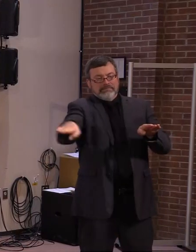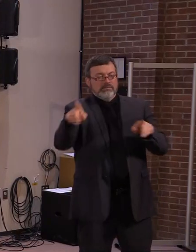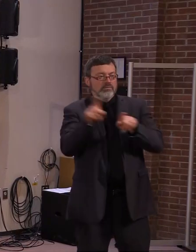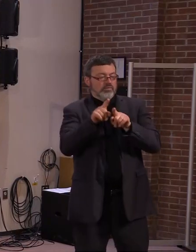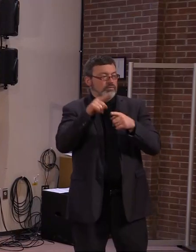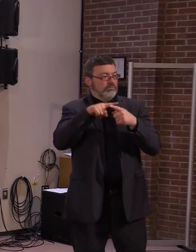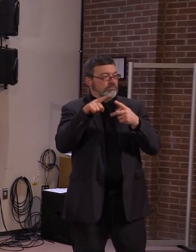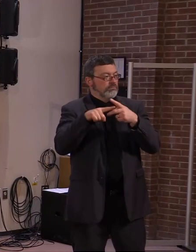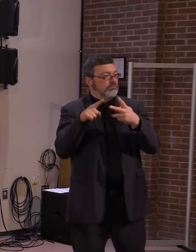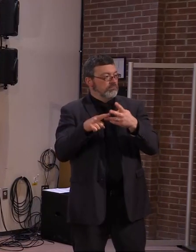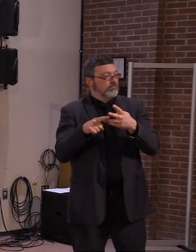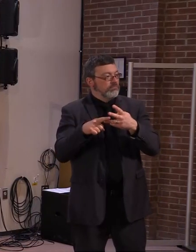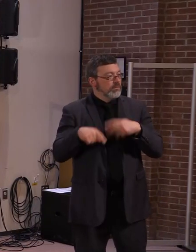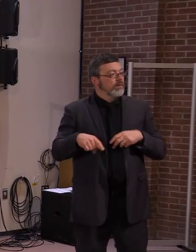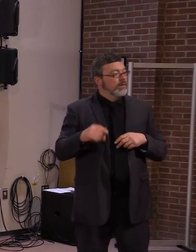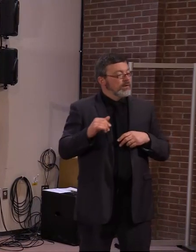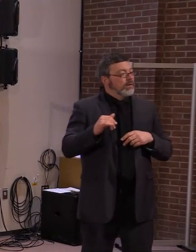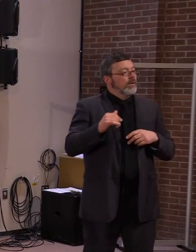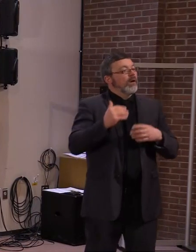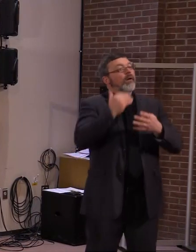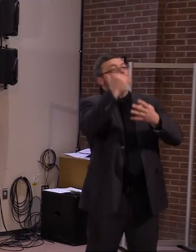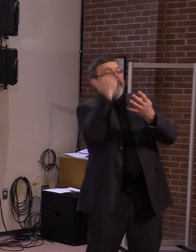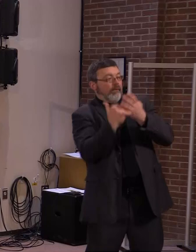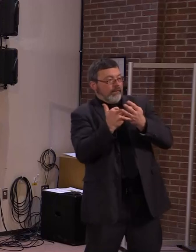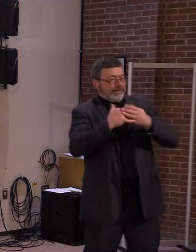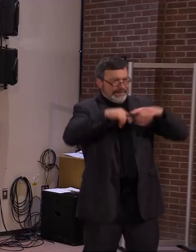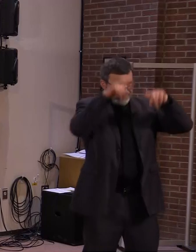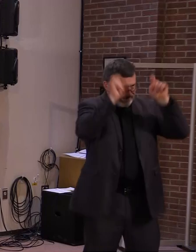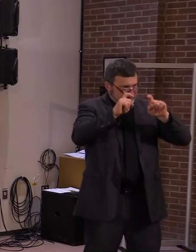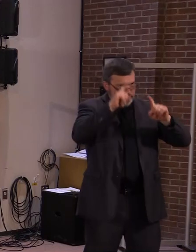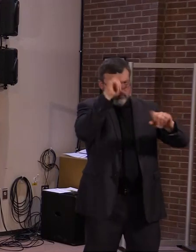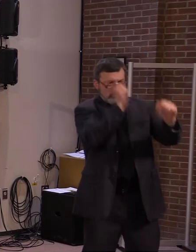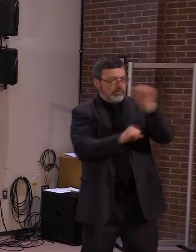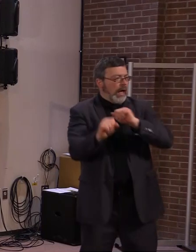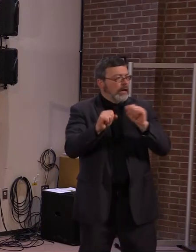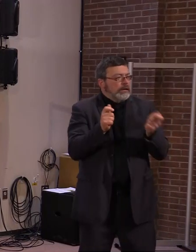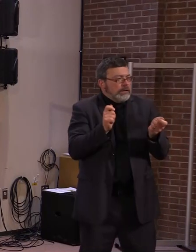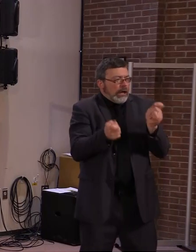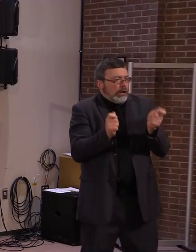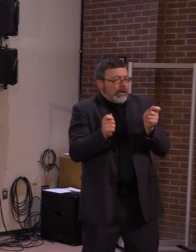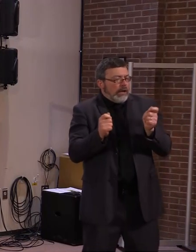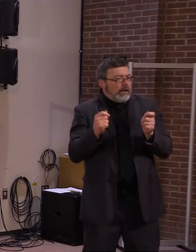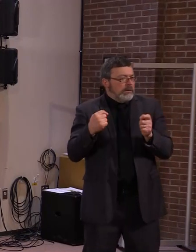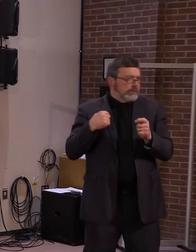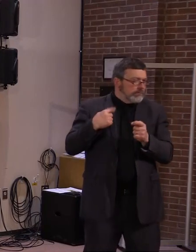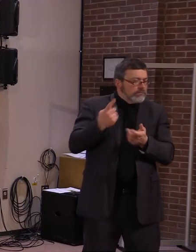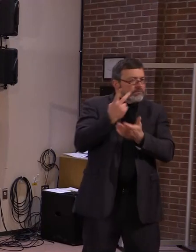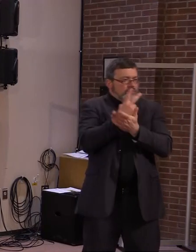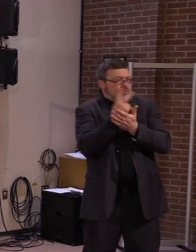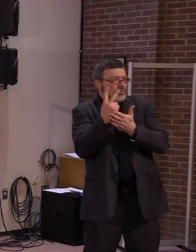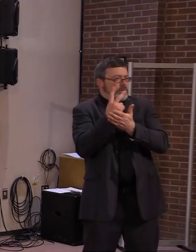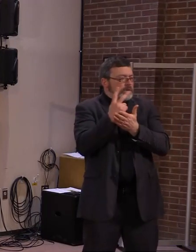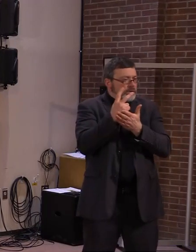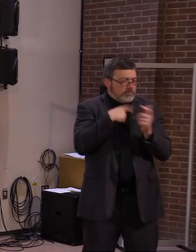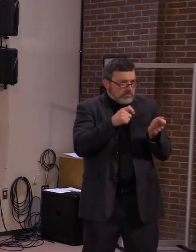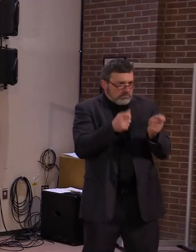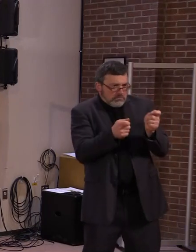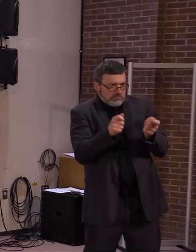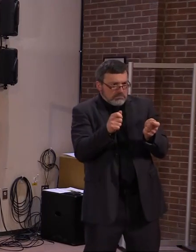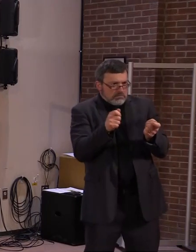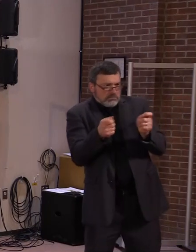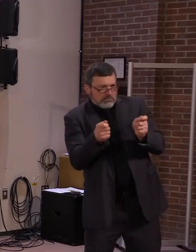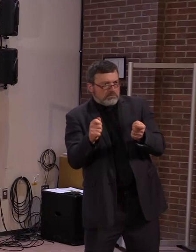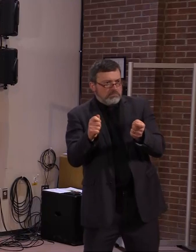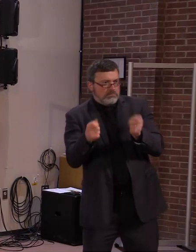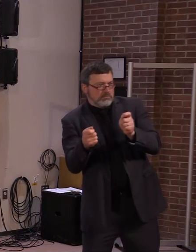testing strategy is evolving. You've noticed over the last couple of weeks I've been mentioning this, but it is starting to evolve, and I want